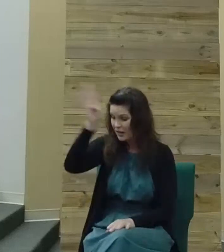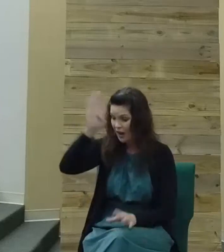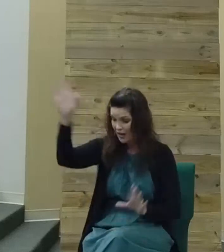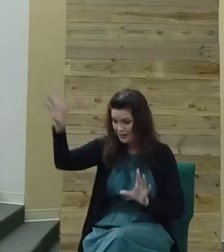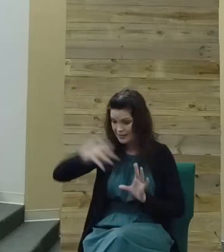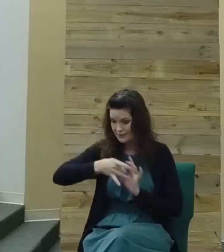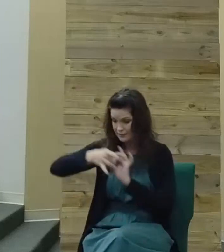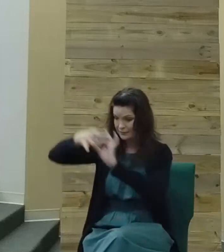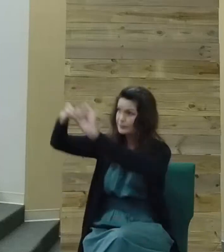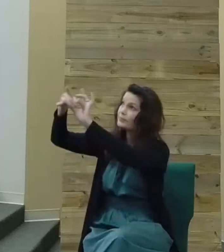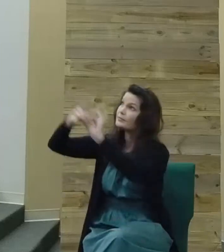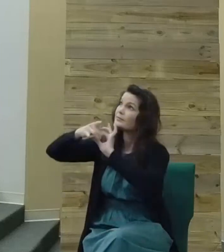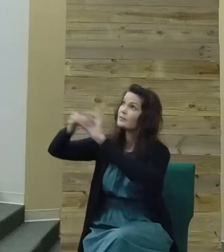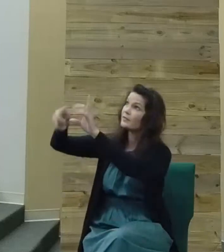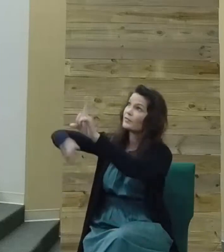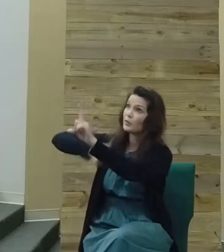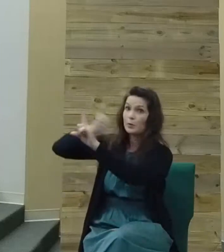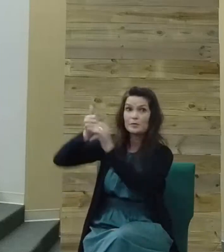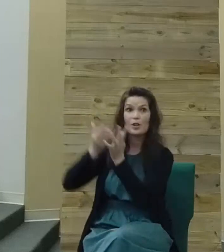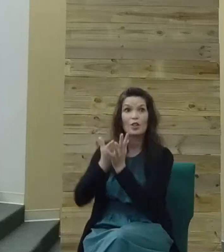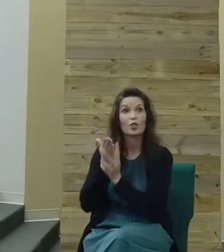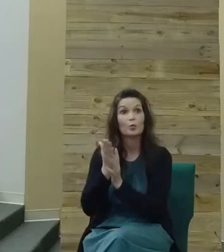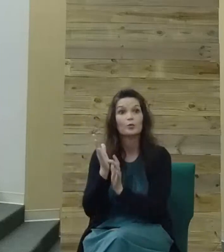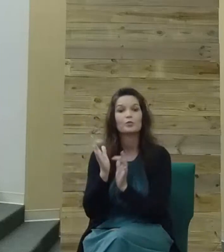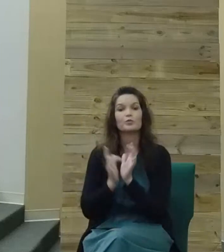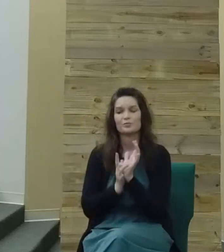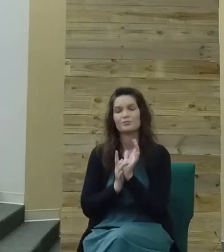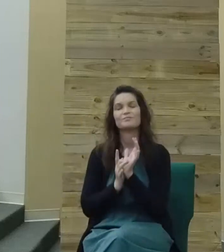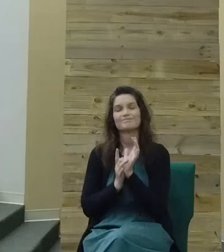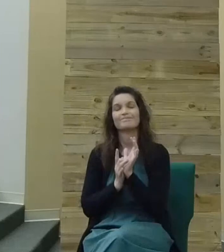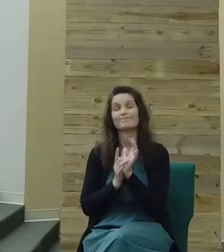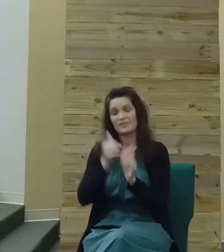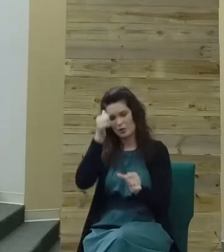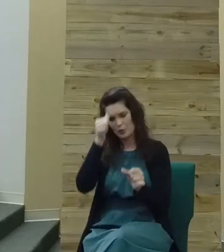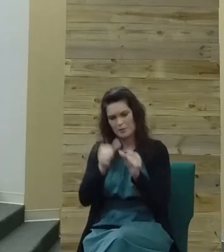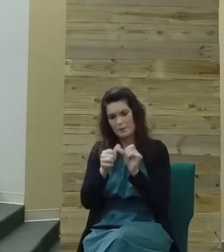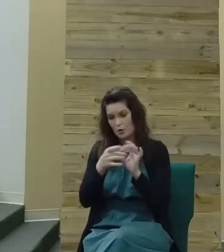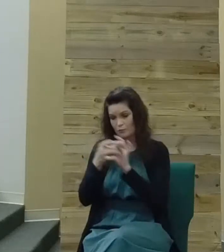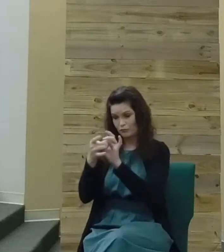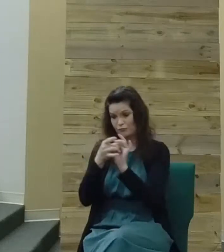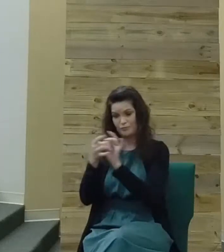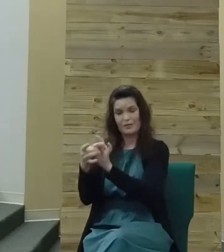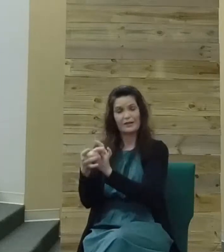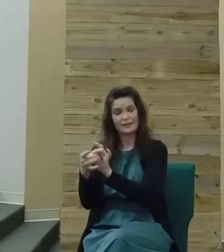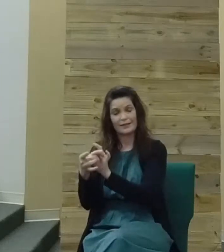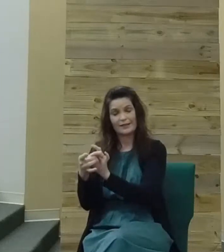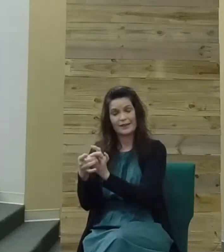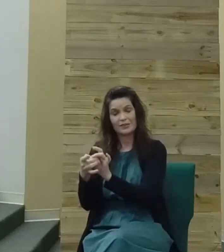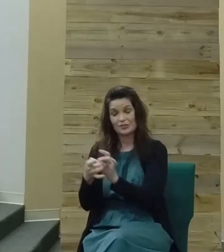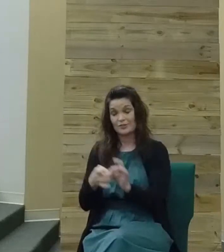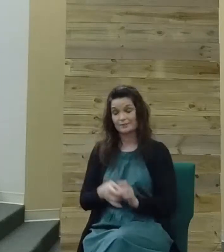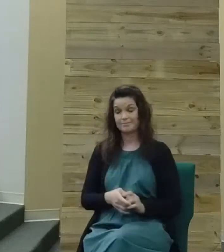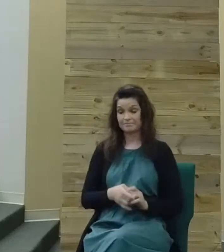has reconciled us to himself through Christ. And remember that reconciliation is